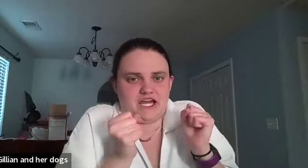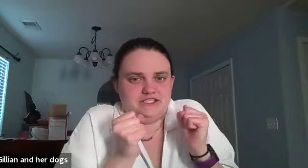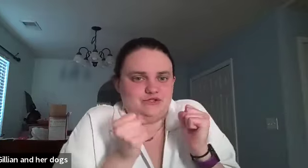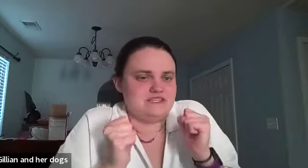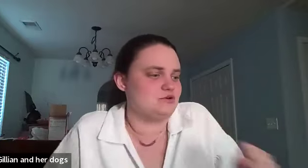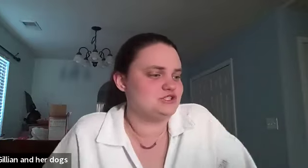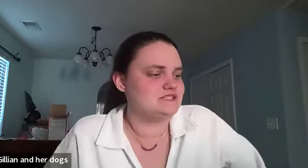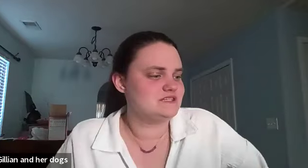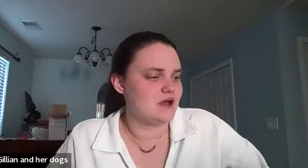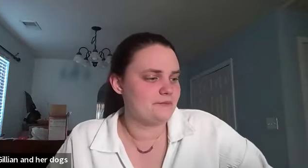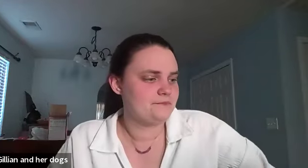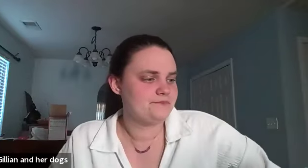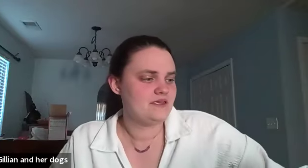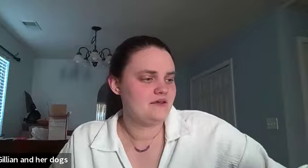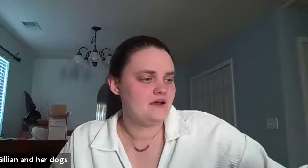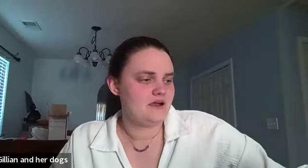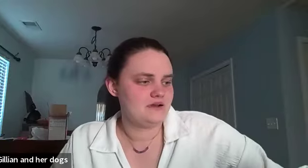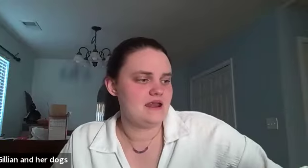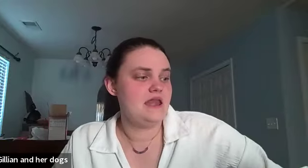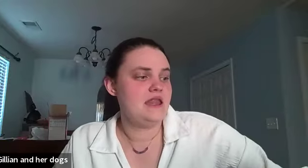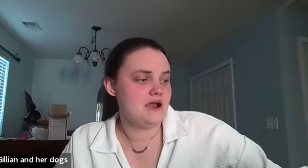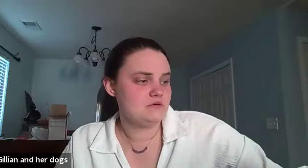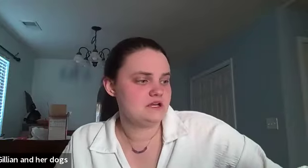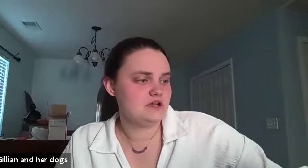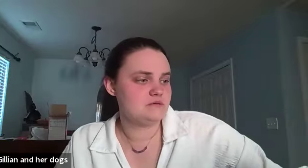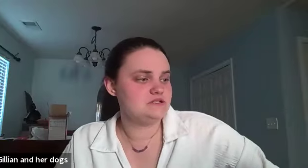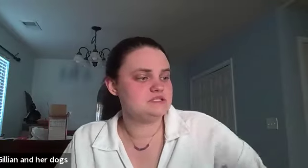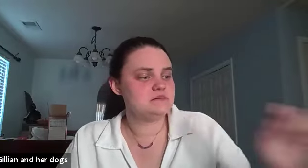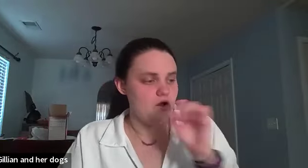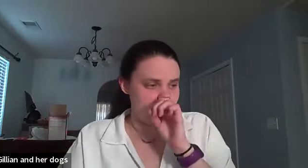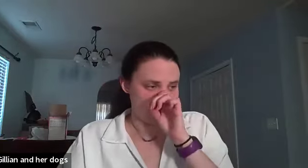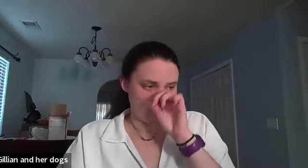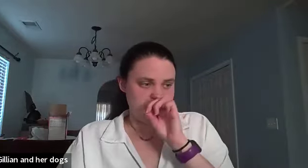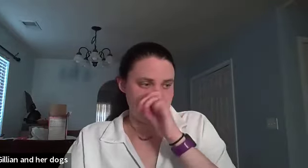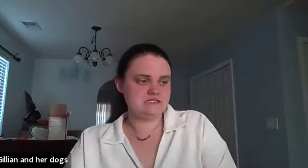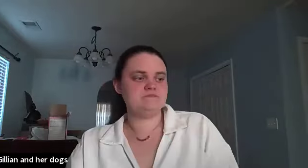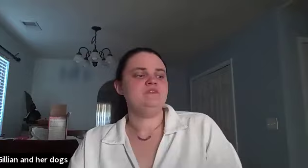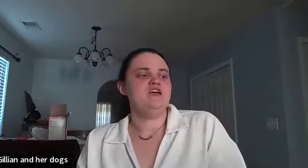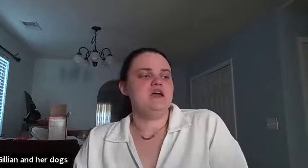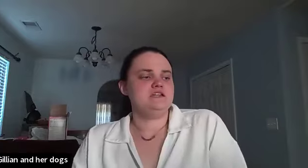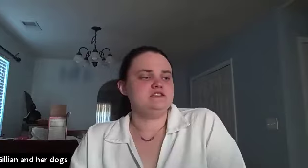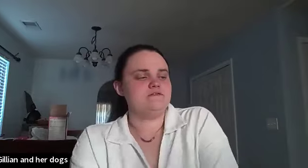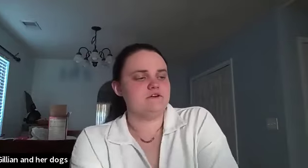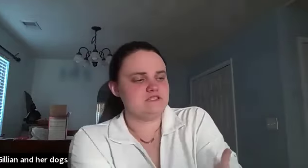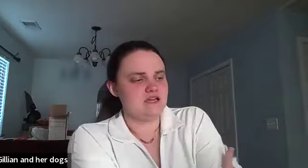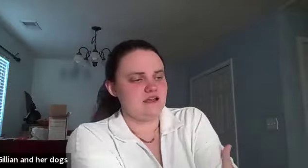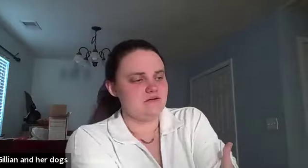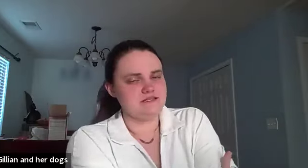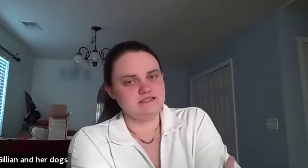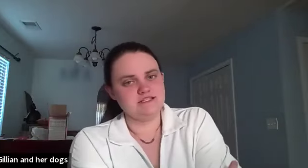kind of do this motion. So, all right, now we're gonna go into some entrees. And so the first sign I always like to do